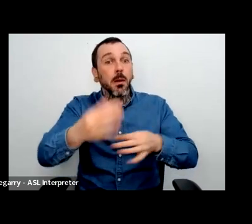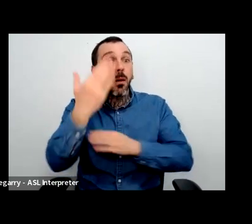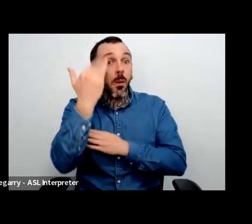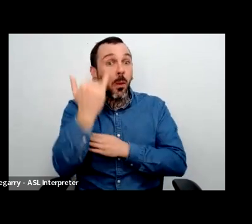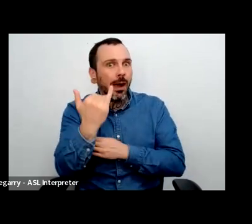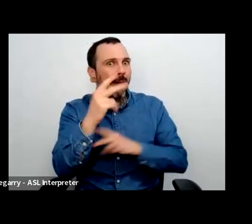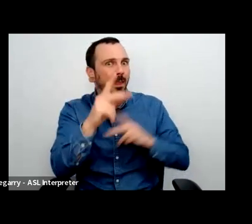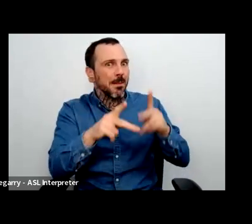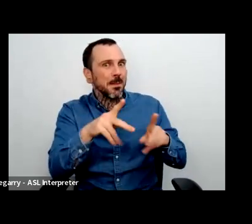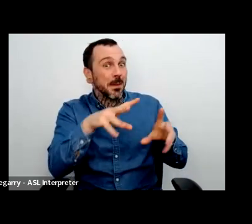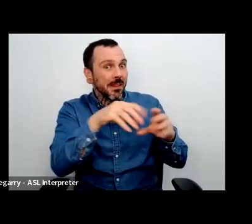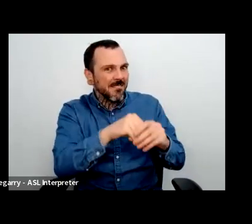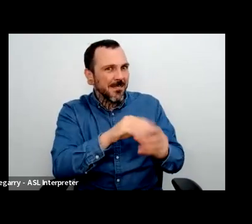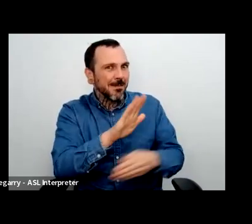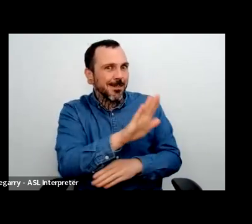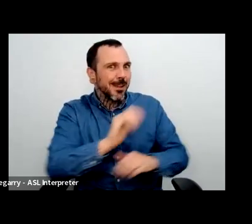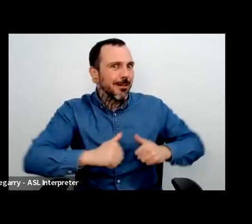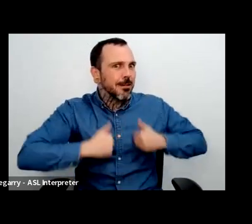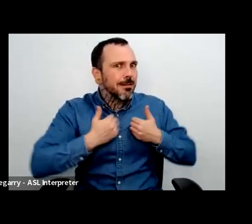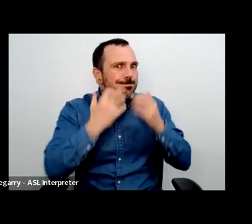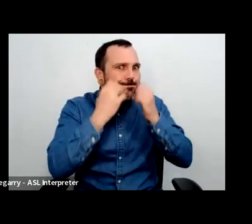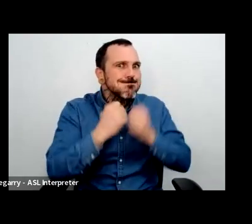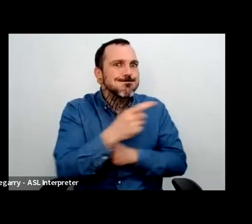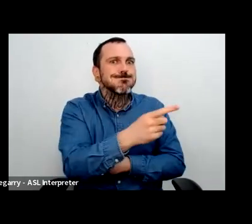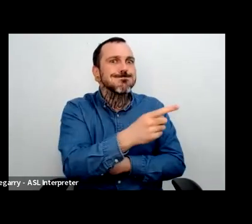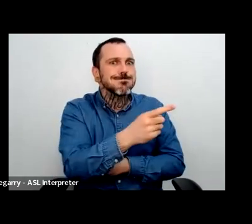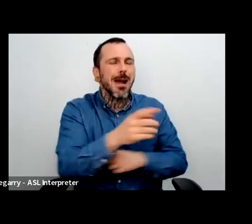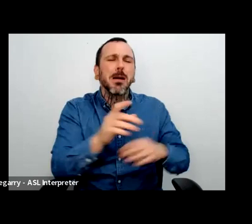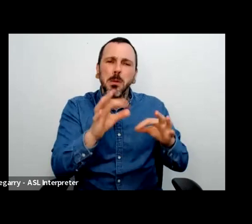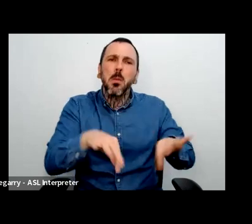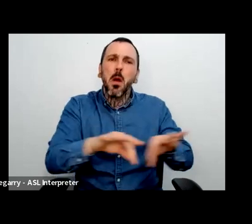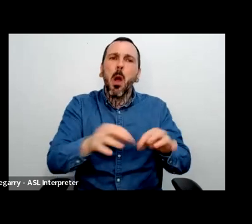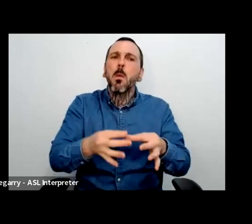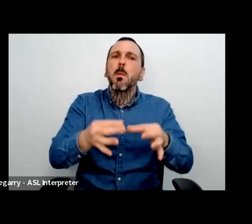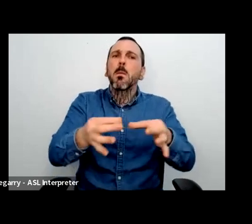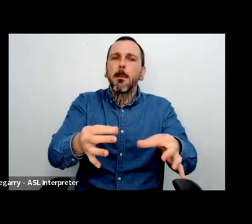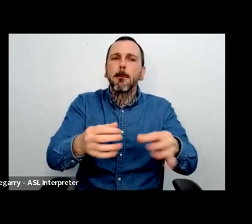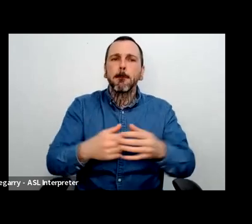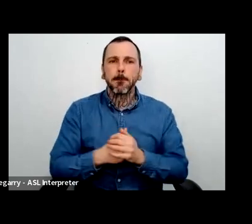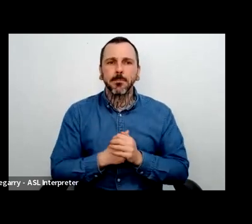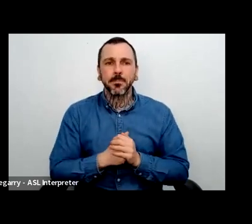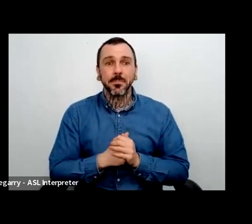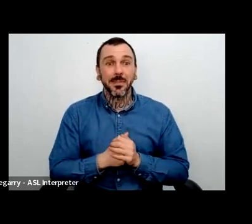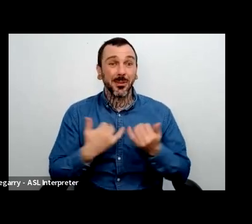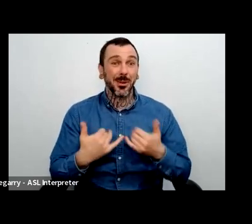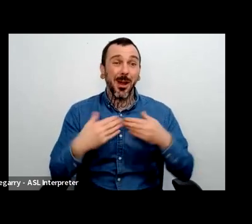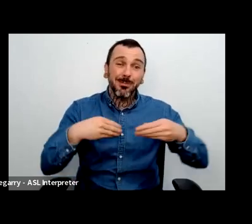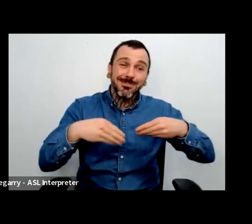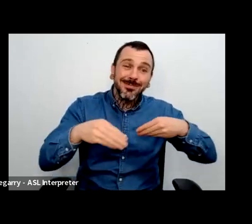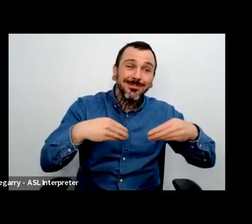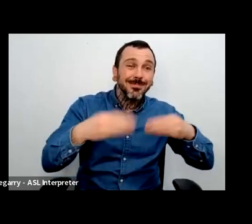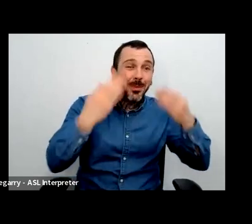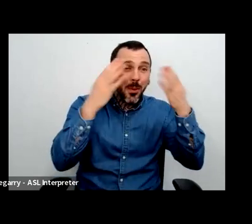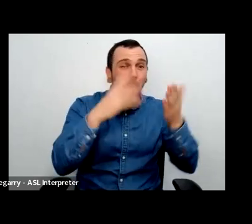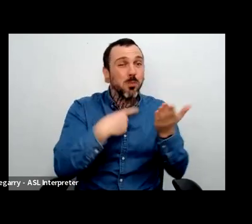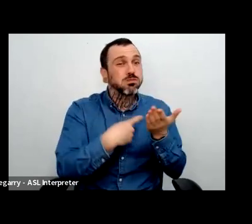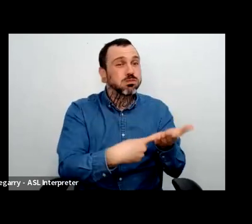actually just doing the show tonight. So the openness to that kind of conversation now gives me a little bit of hope, for